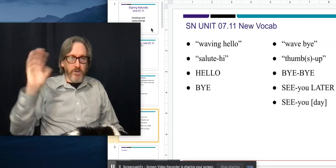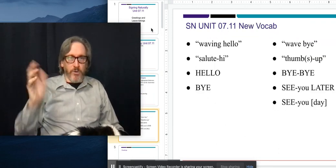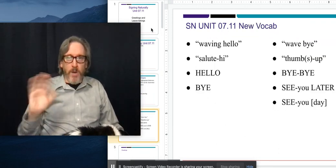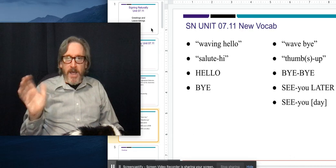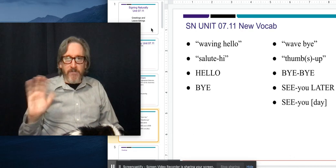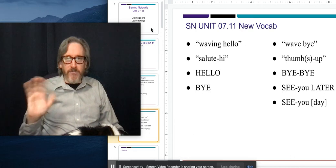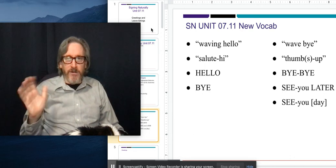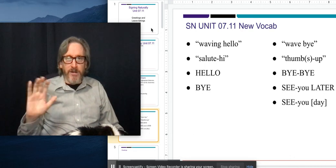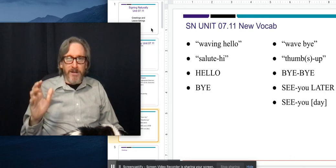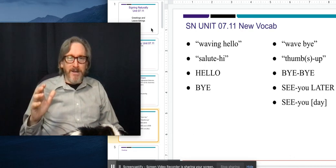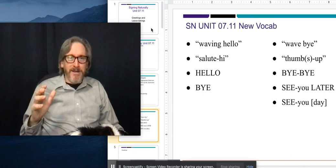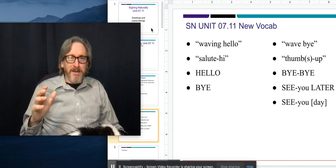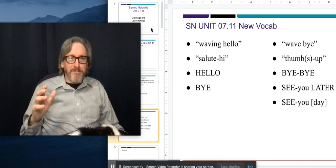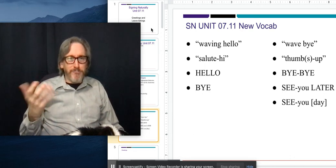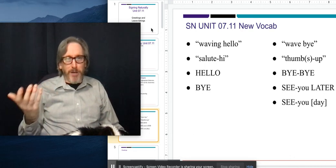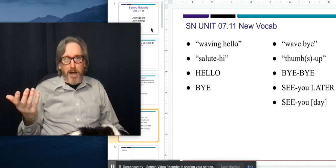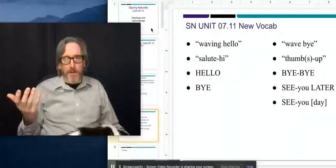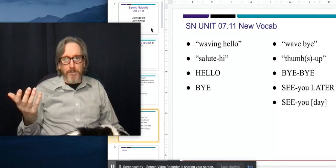you can wave.